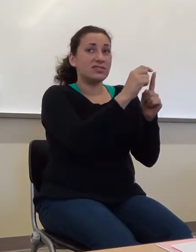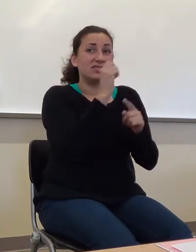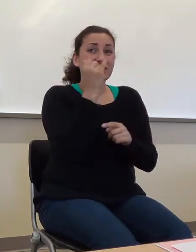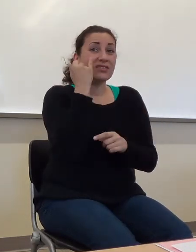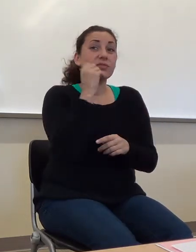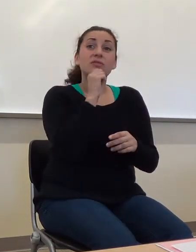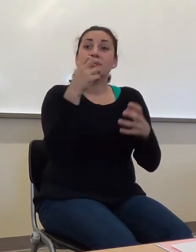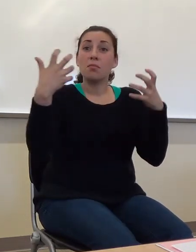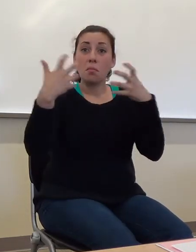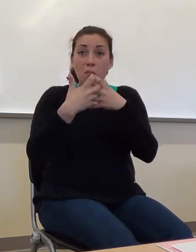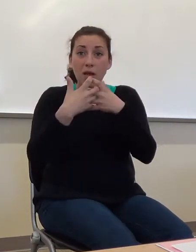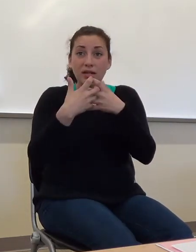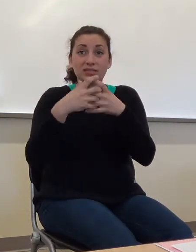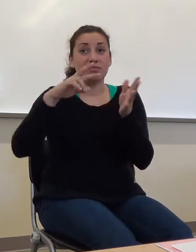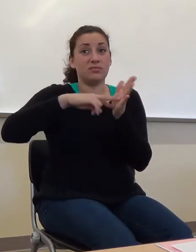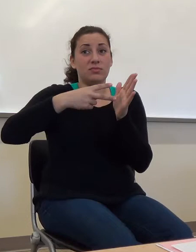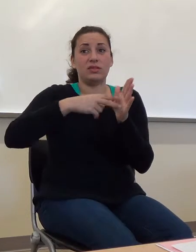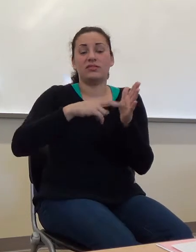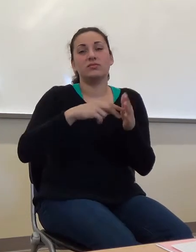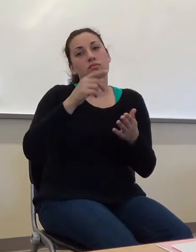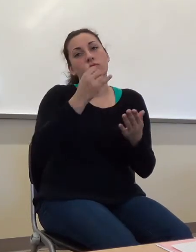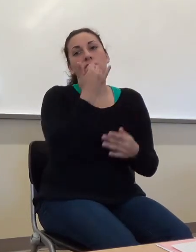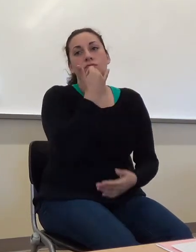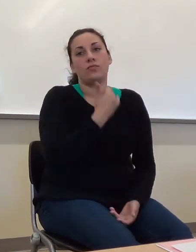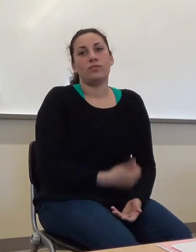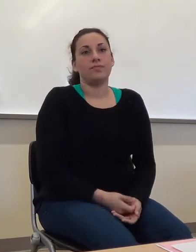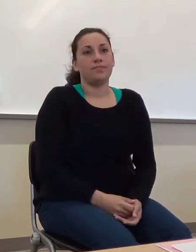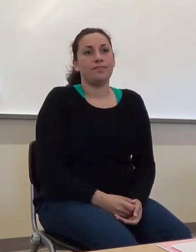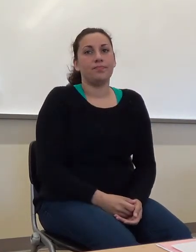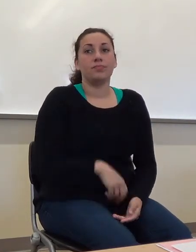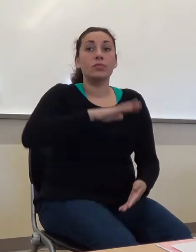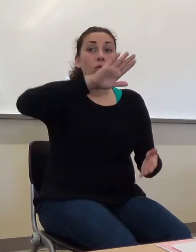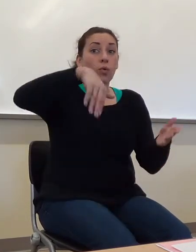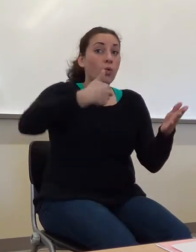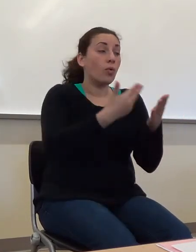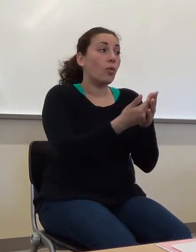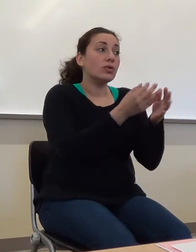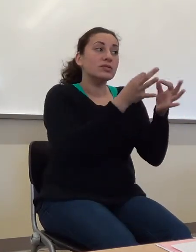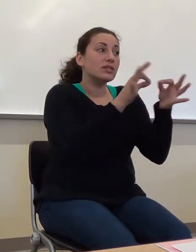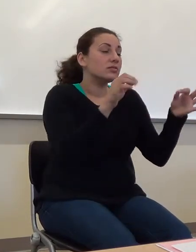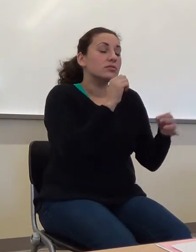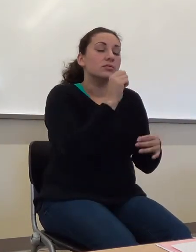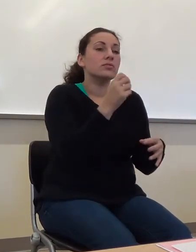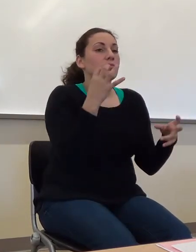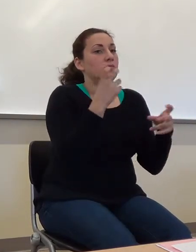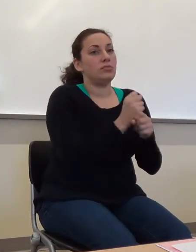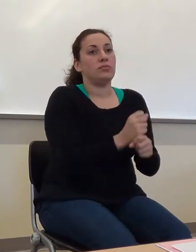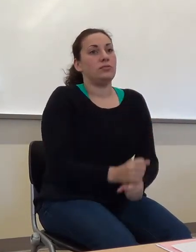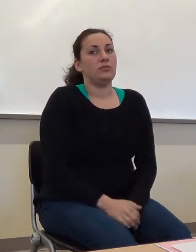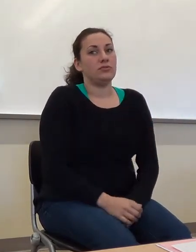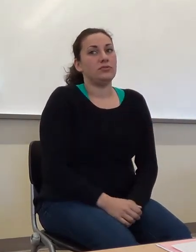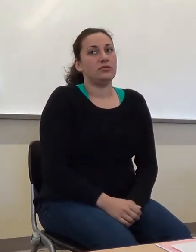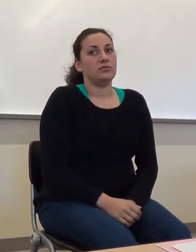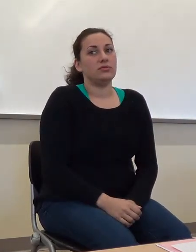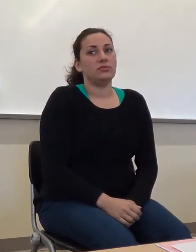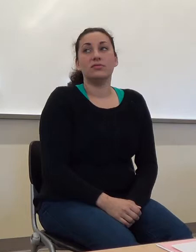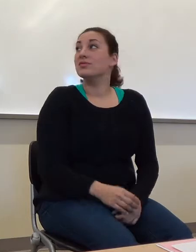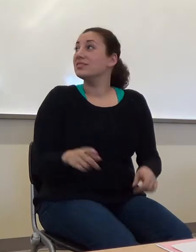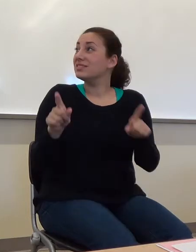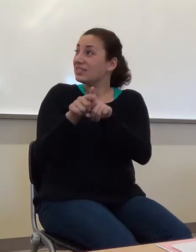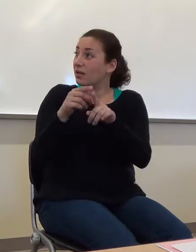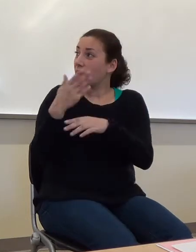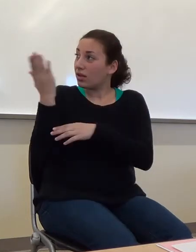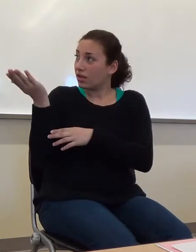what the word means, not the whole sentence, the word. Okay, same thing here.